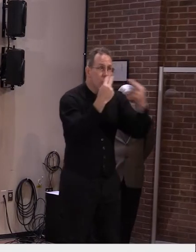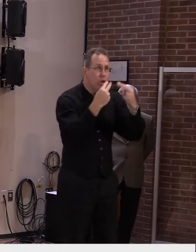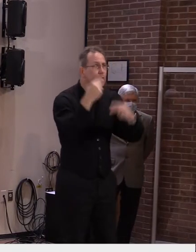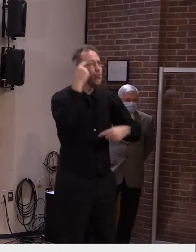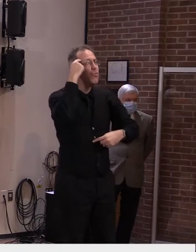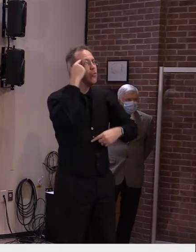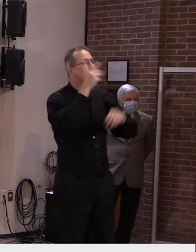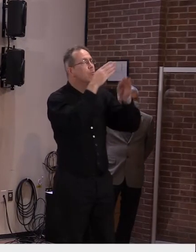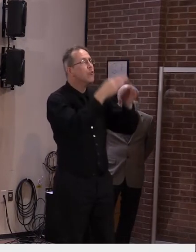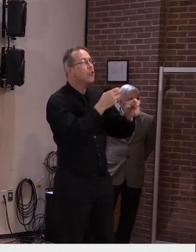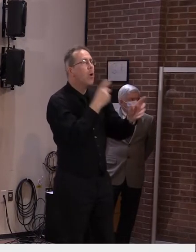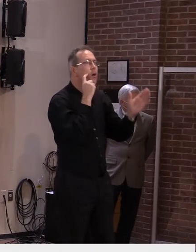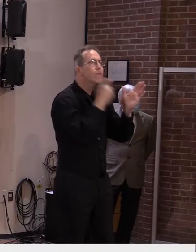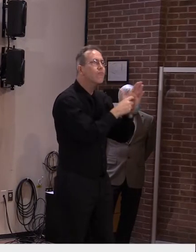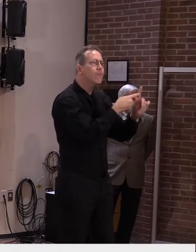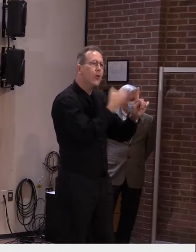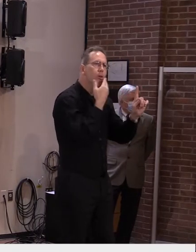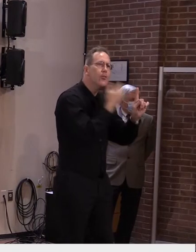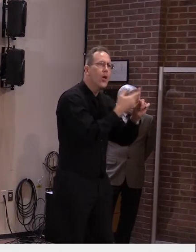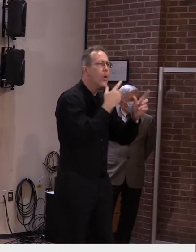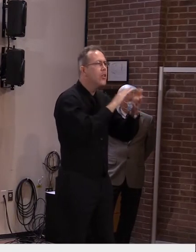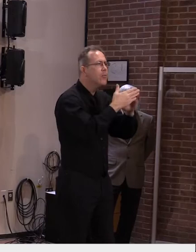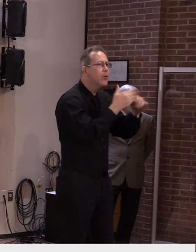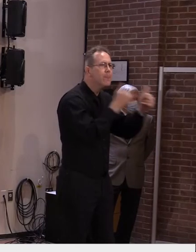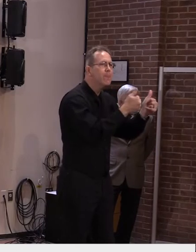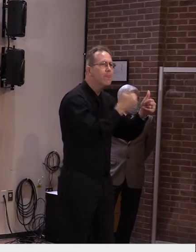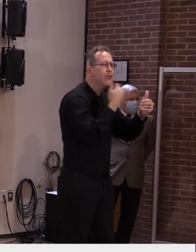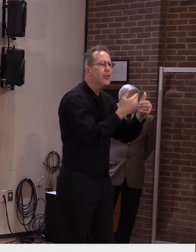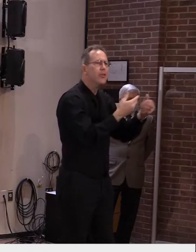good deed, let us know.